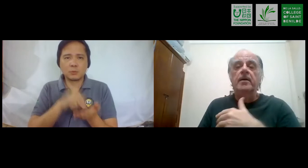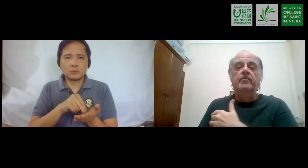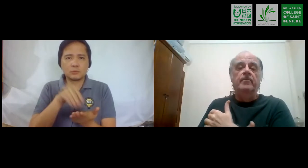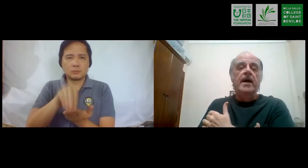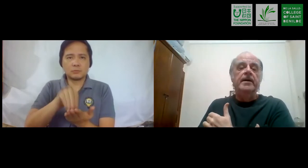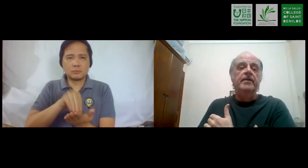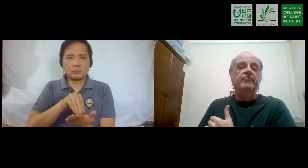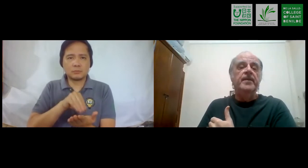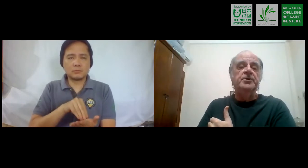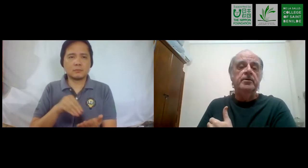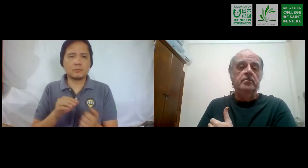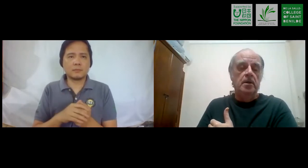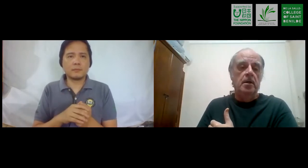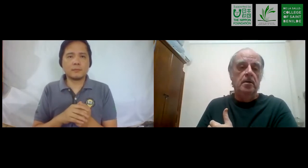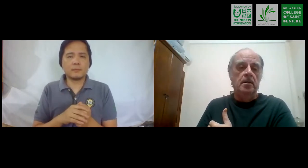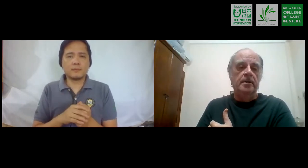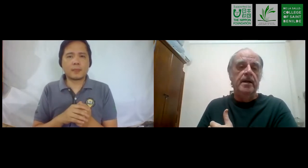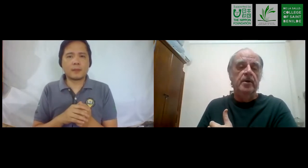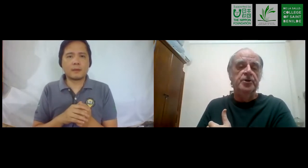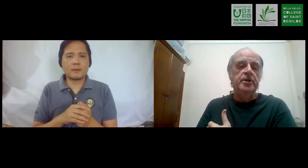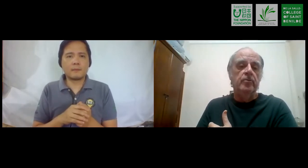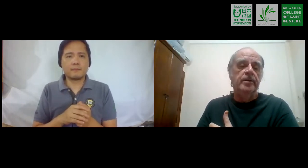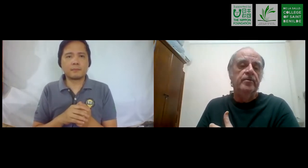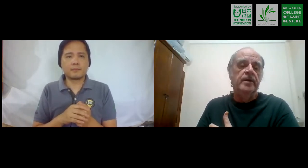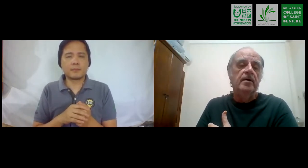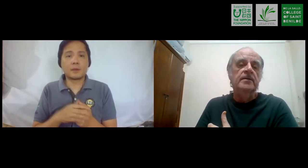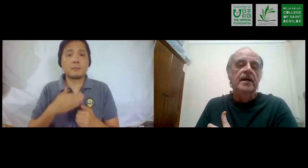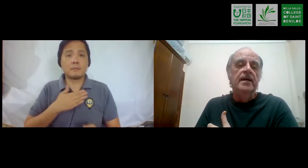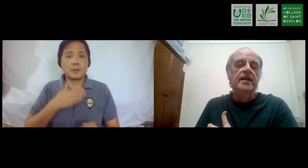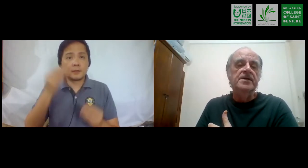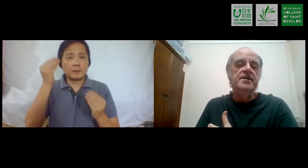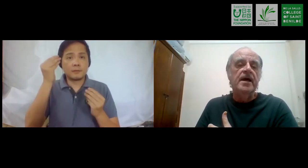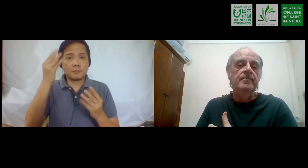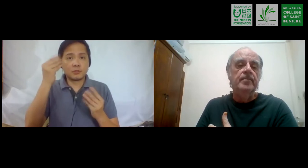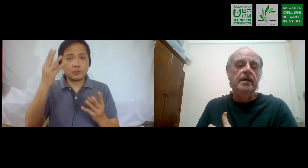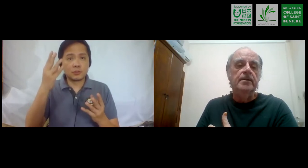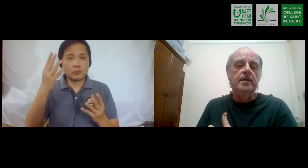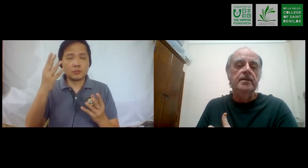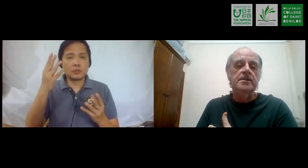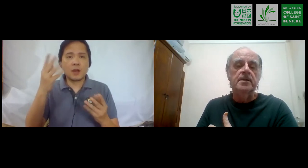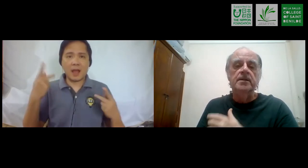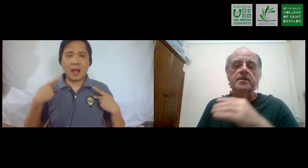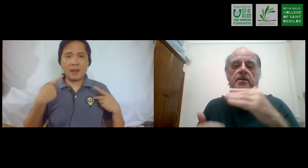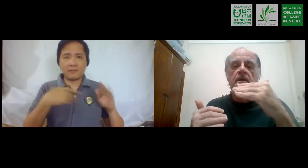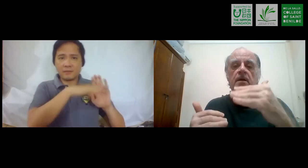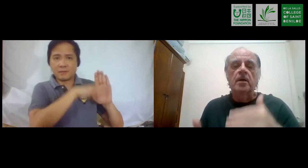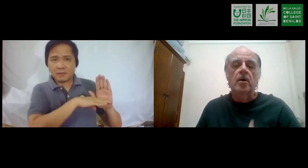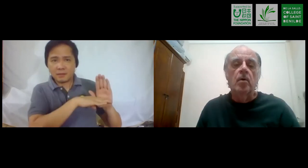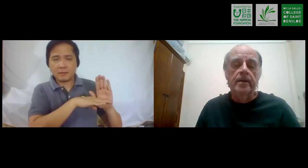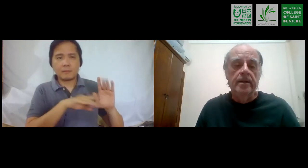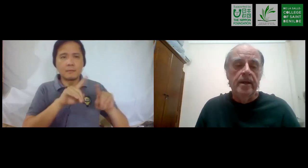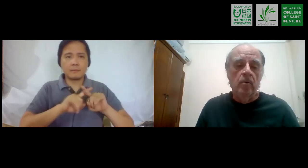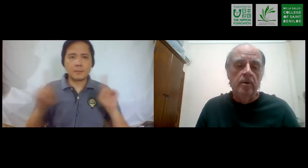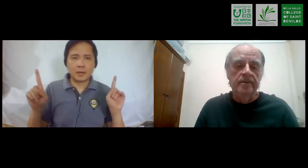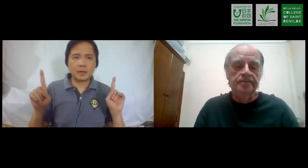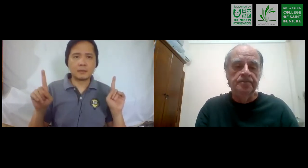My information that I'm going to share with you now lists that, but it doesn't list it